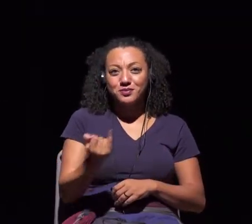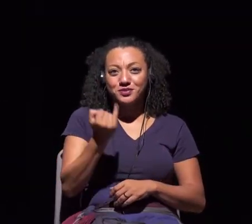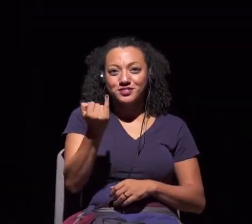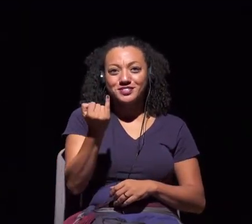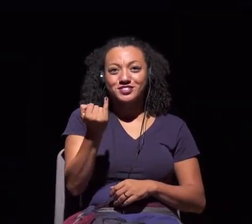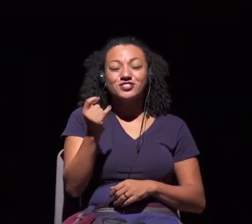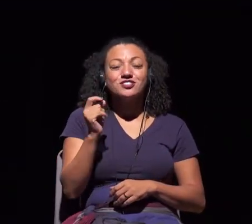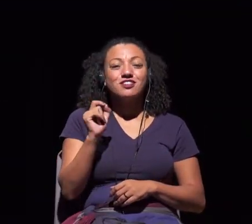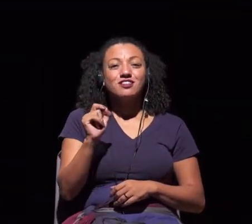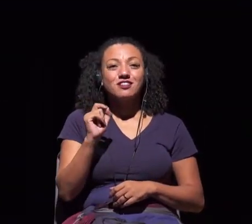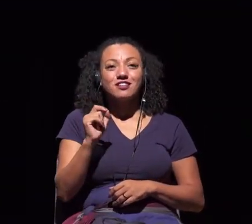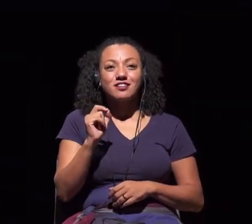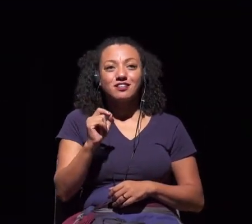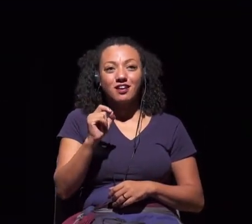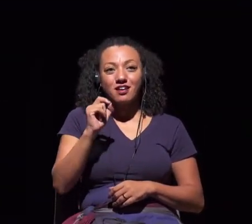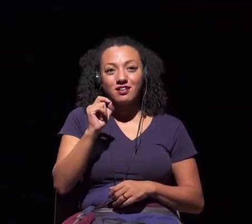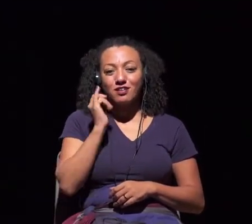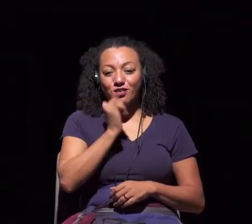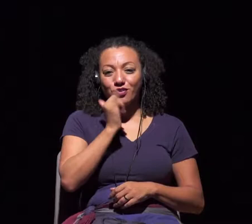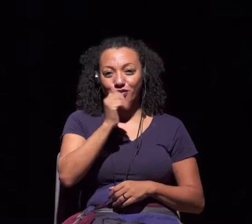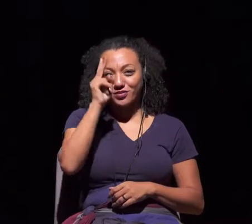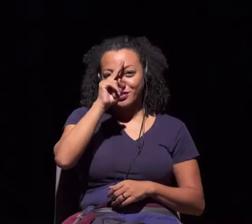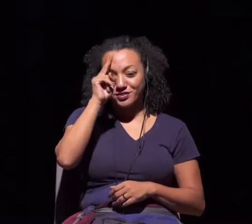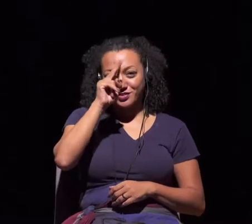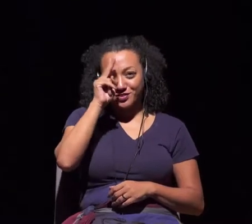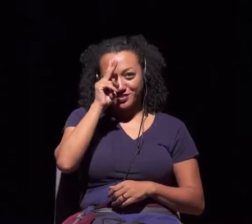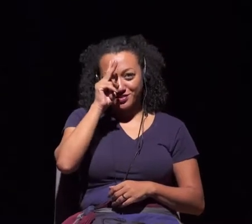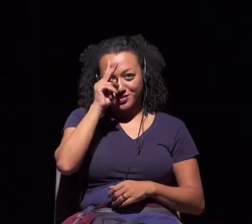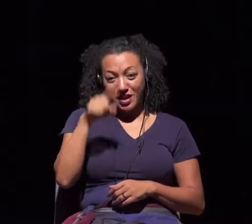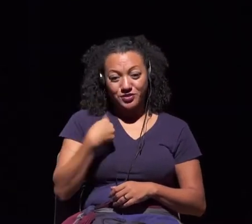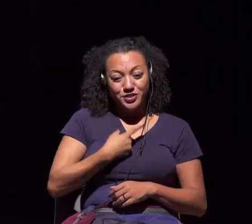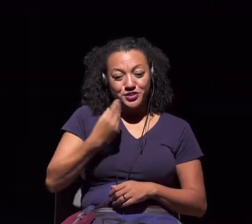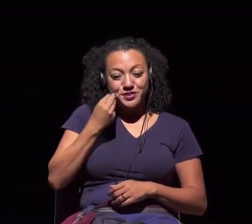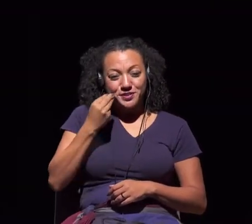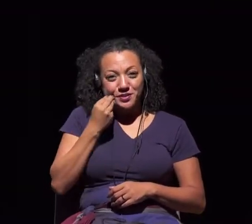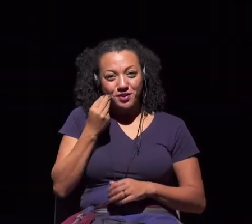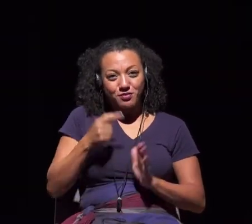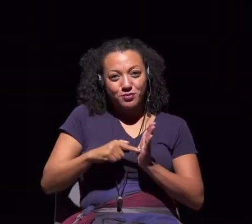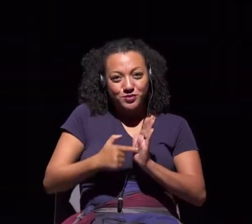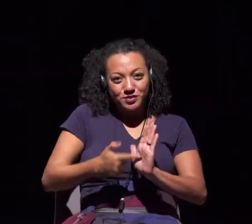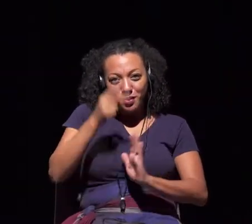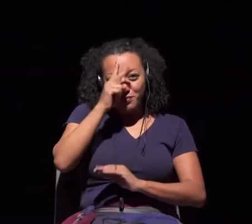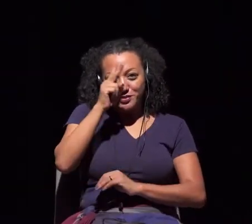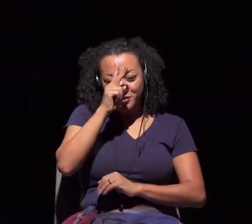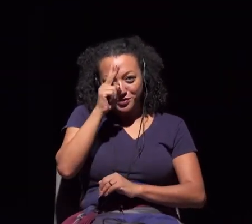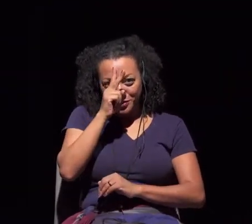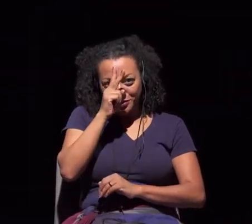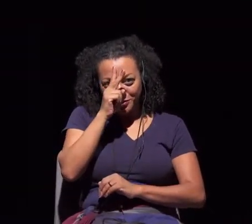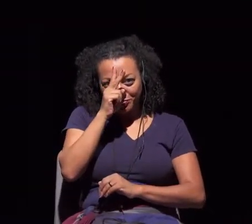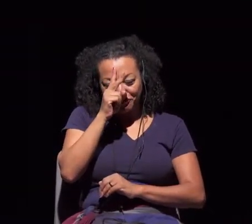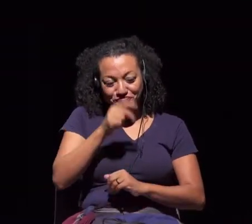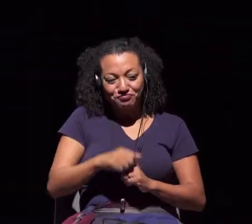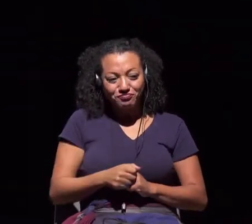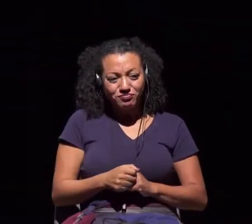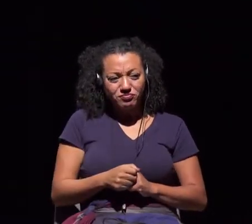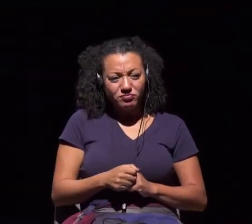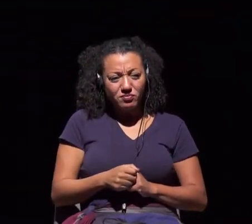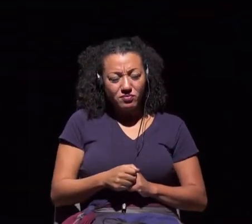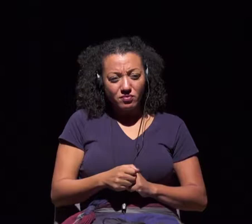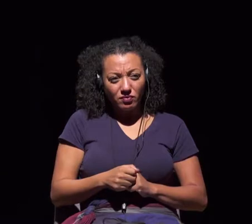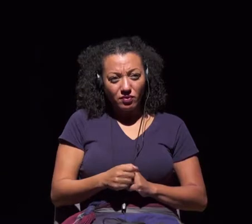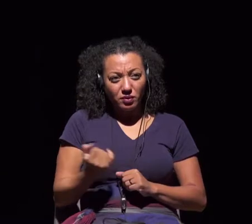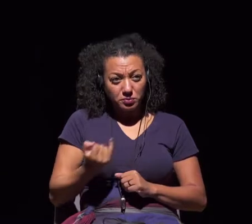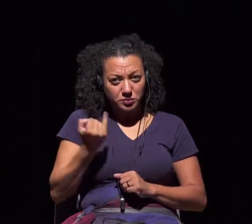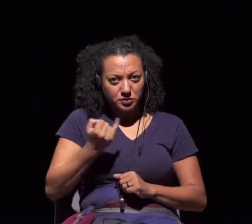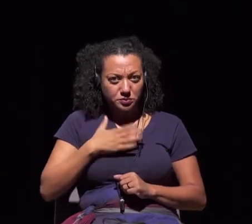of histories we were trying to express. And I think what was important for me, I mean, I think at that time I didn't realize what